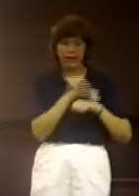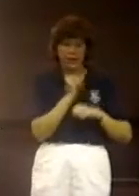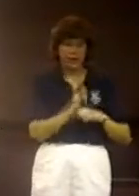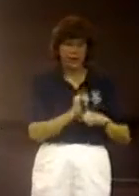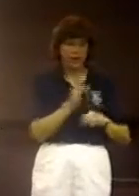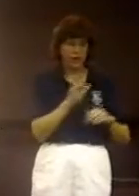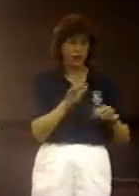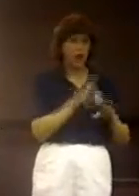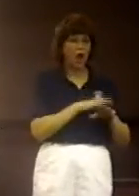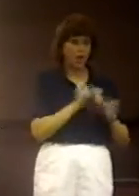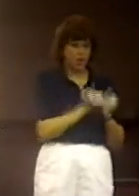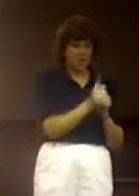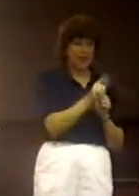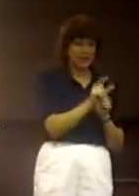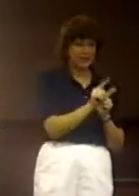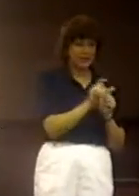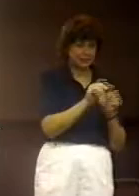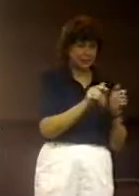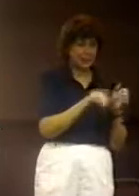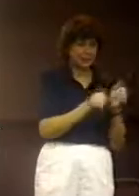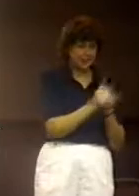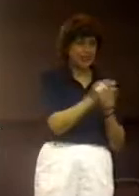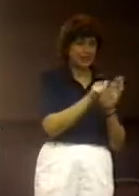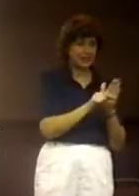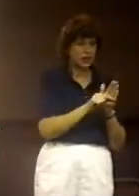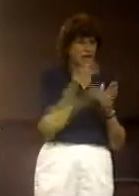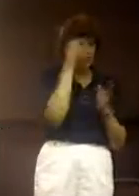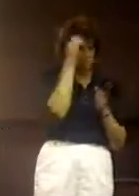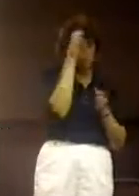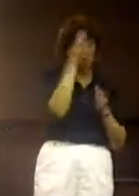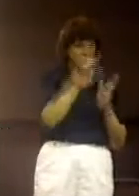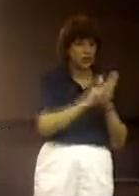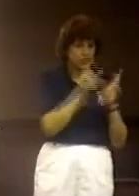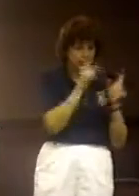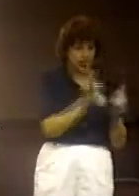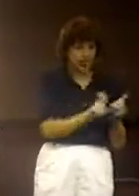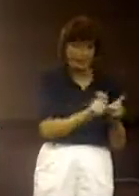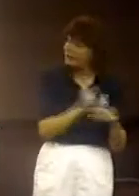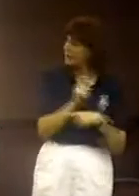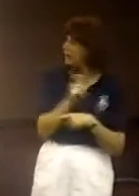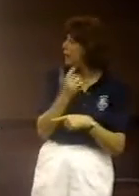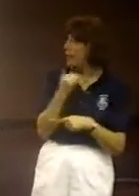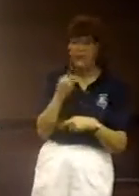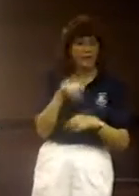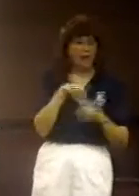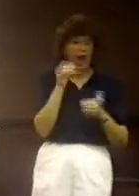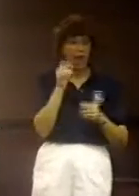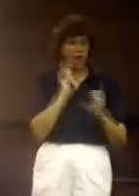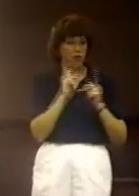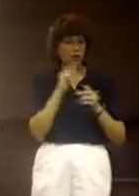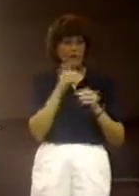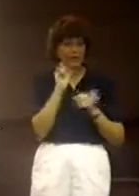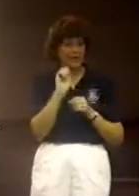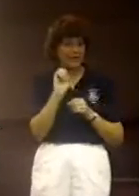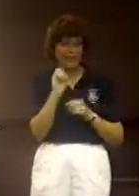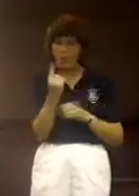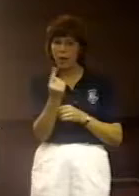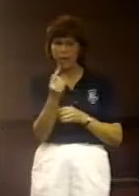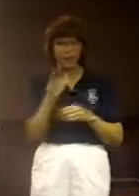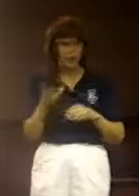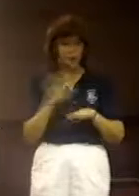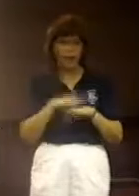the passage comprehension test. See how to read that? They didn't outperform the C1 children on